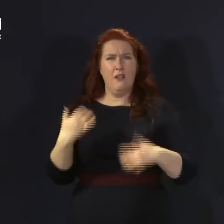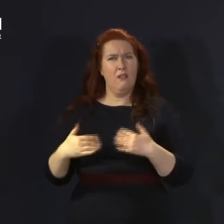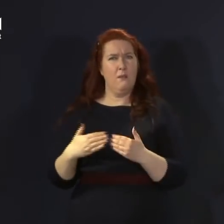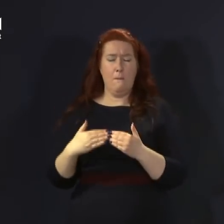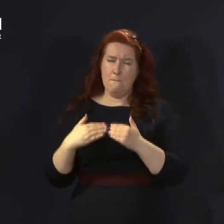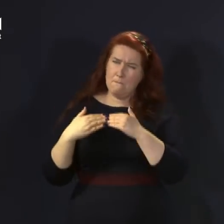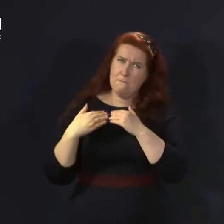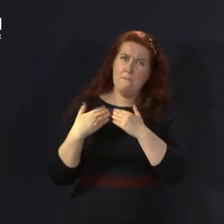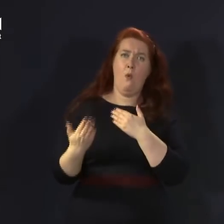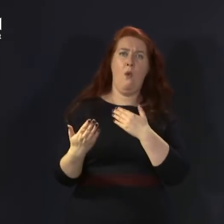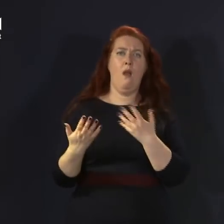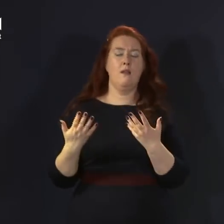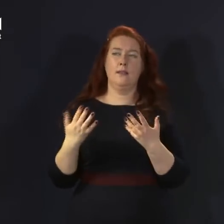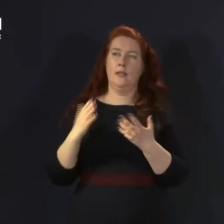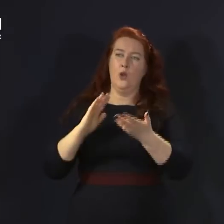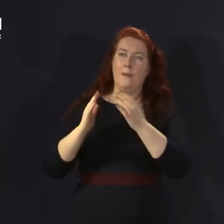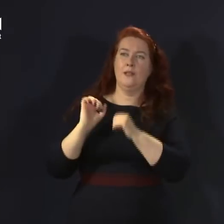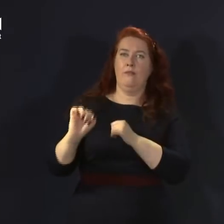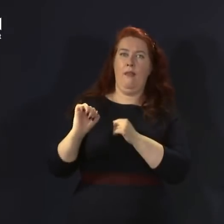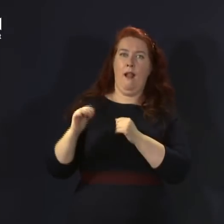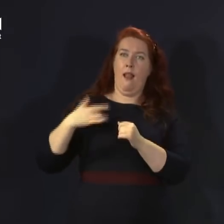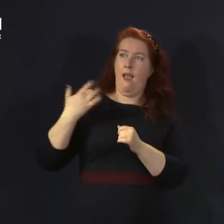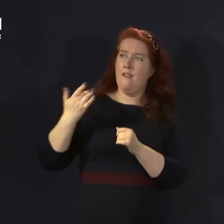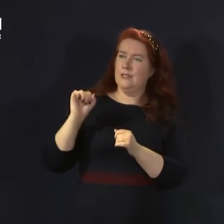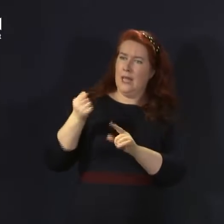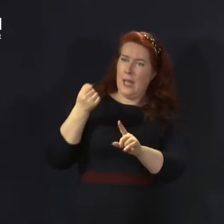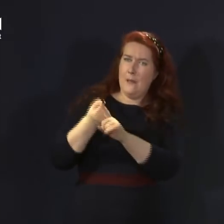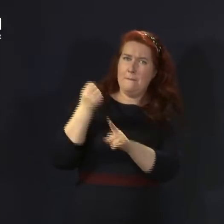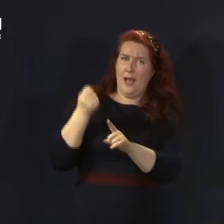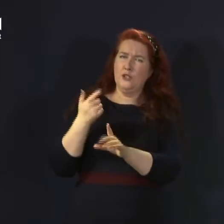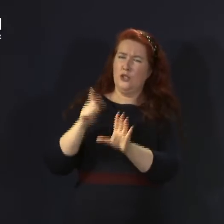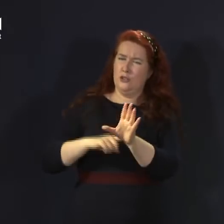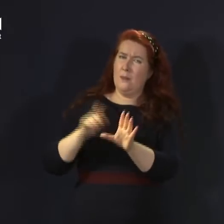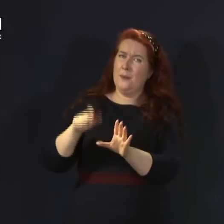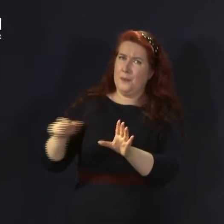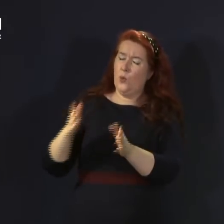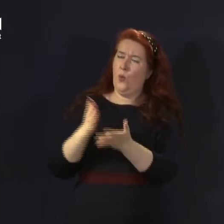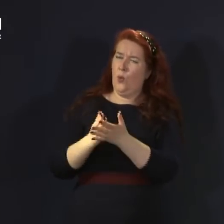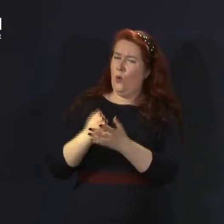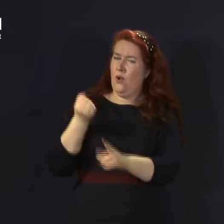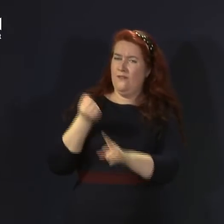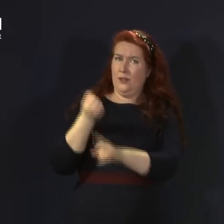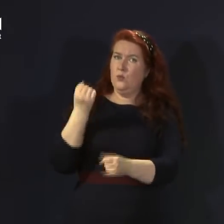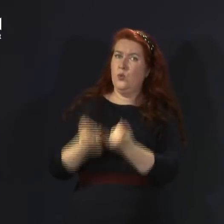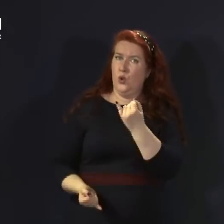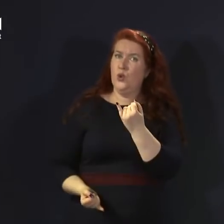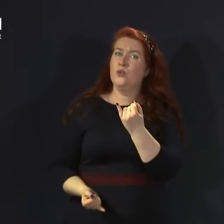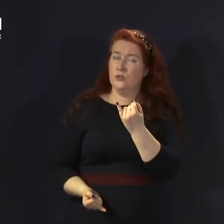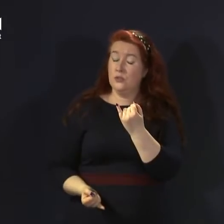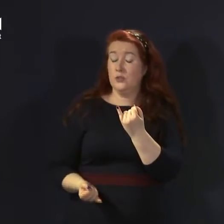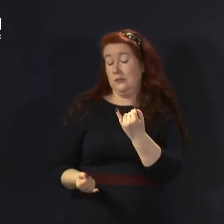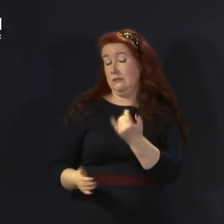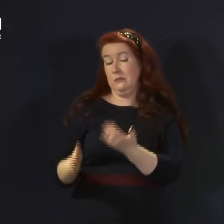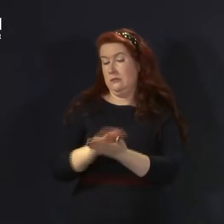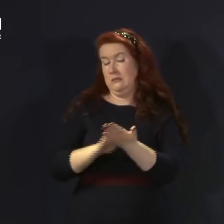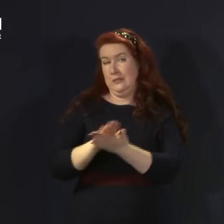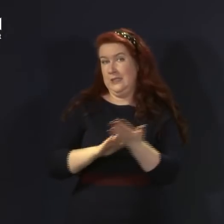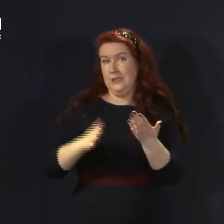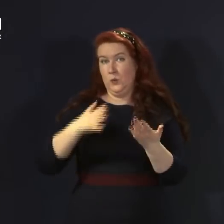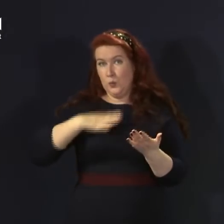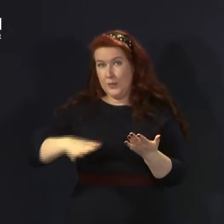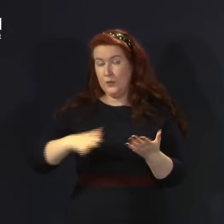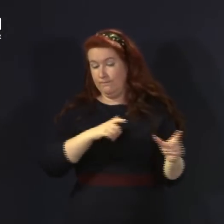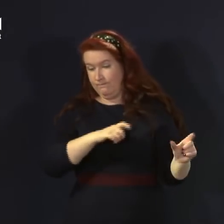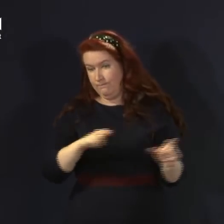the impact on their lives over the past year than possibly any other group in our society. So these are things that we need to continue